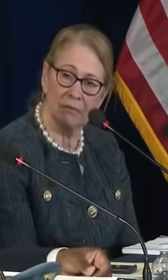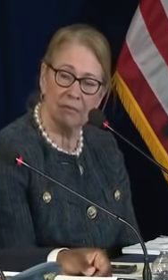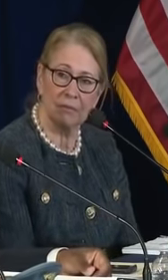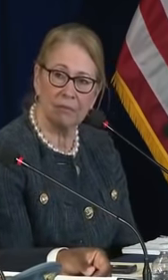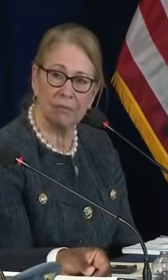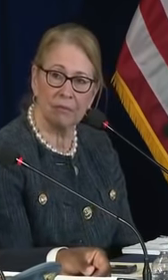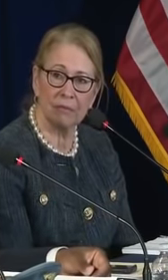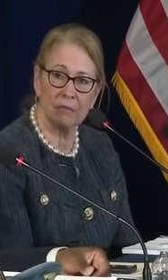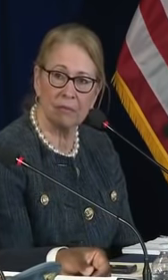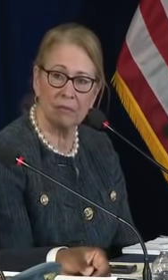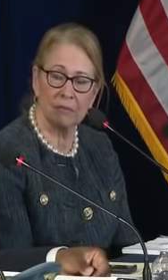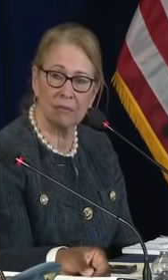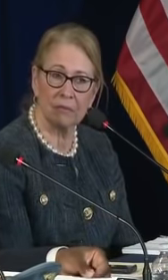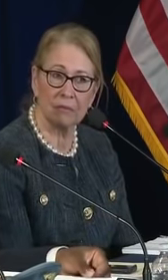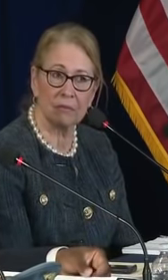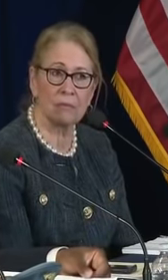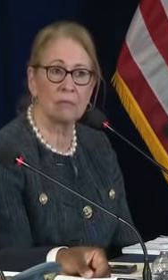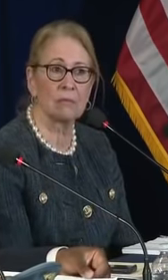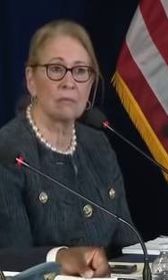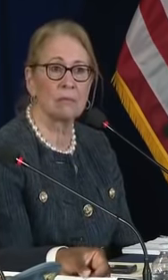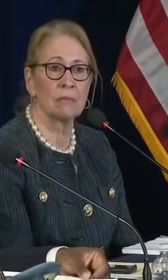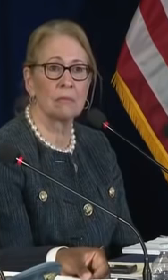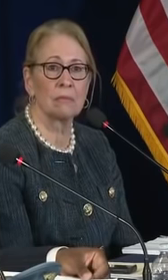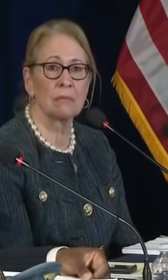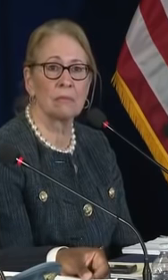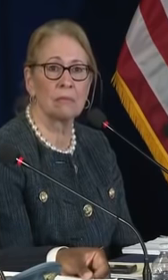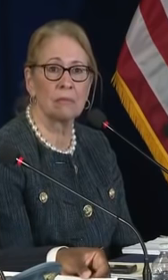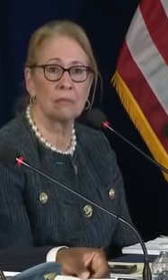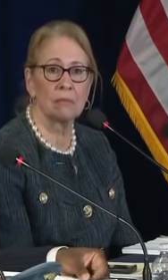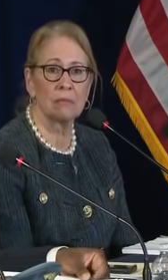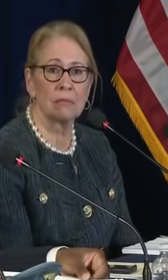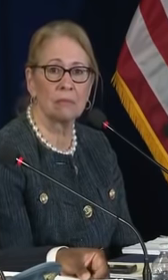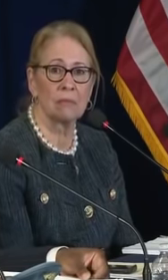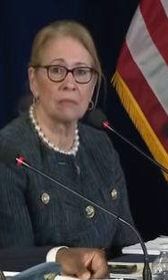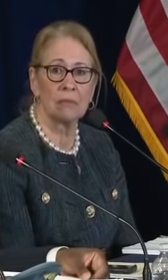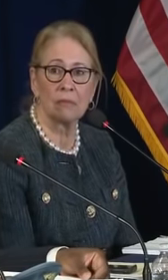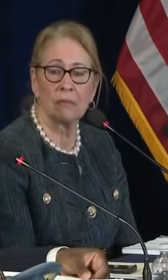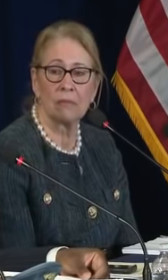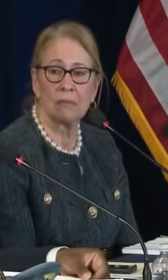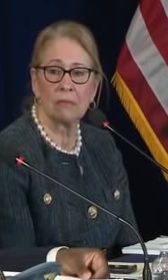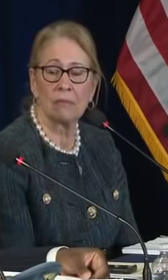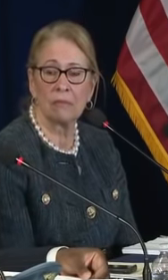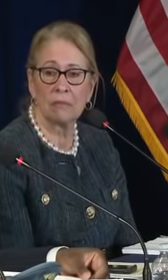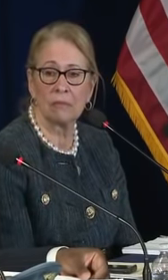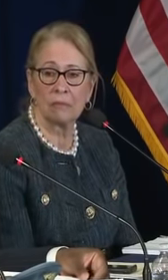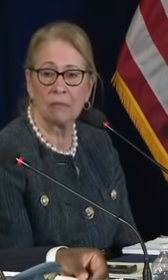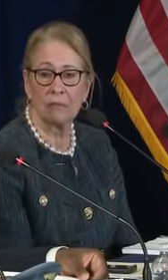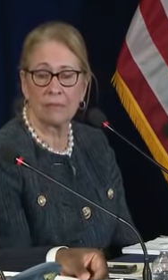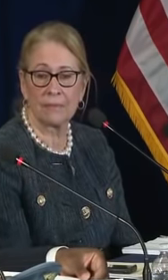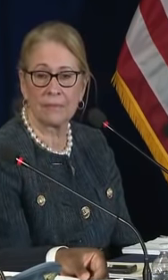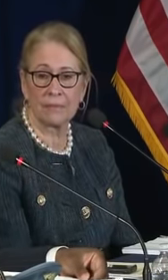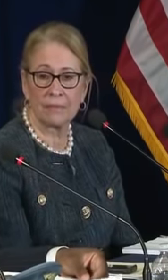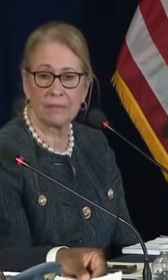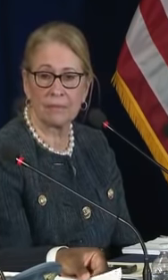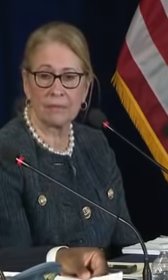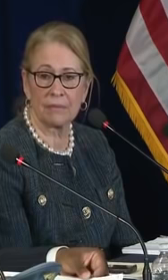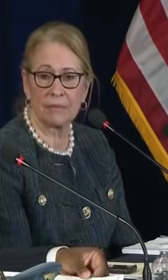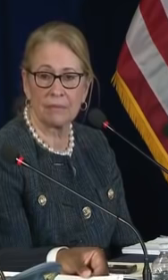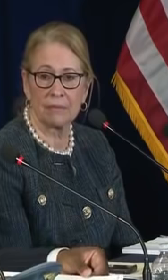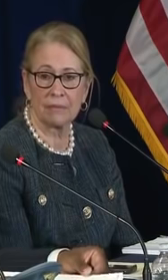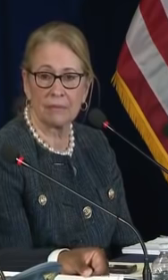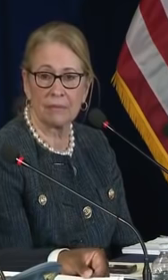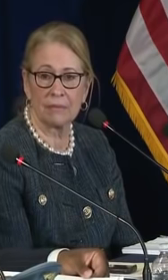county by county meal resources dashboards that provide district with contact information. In the next week, our Office